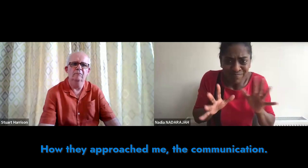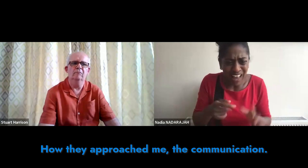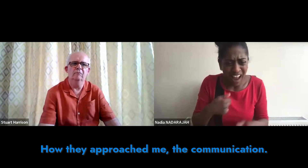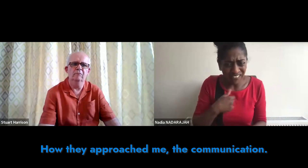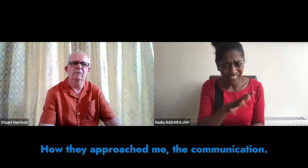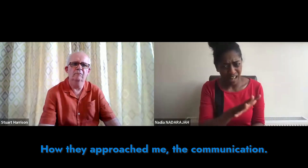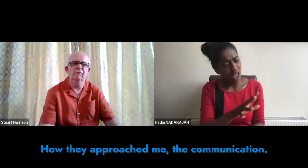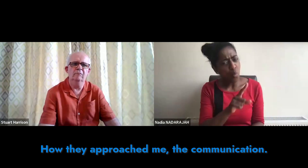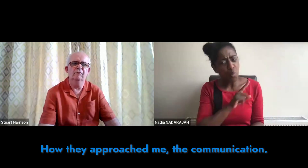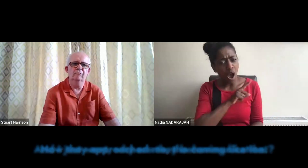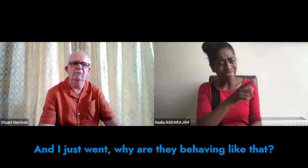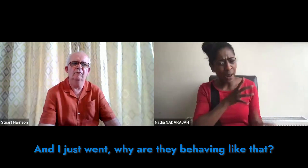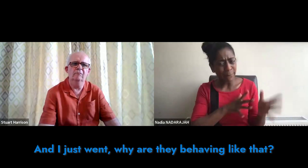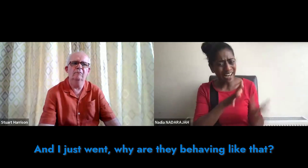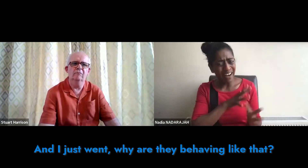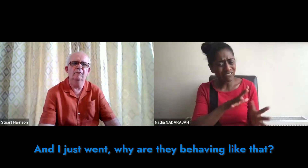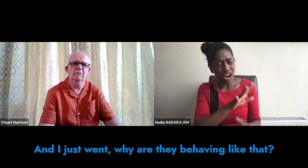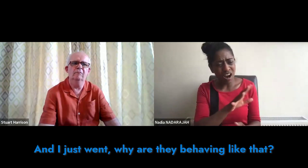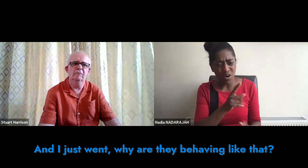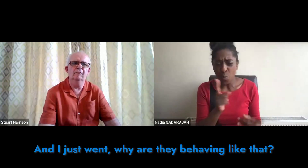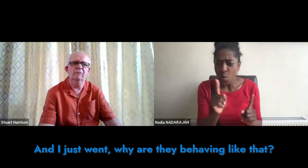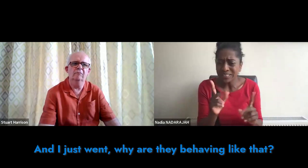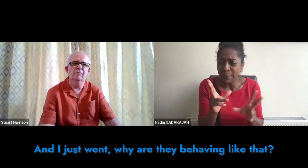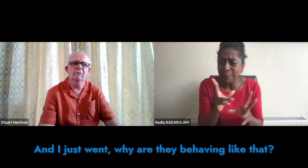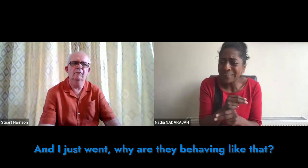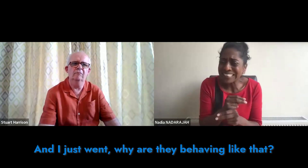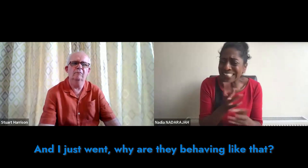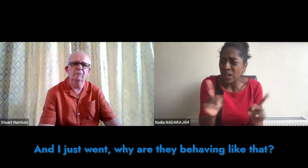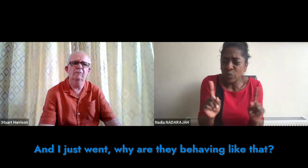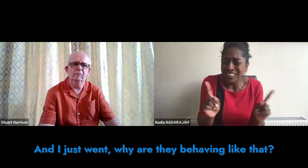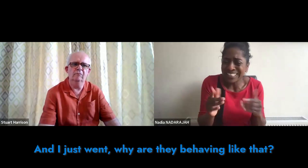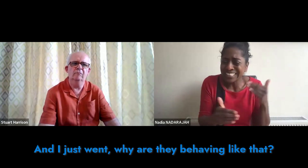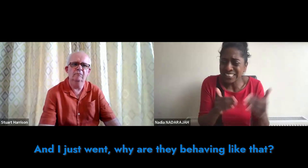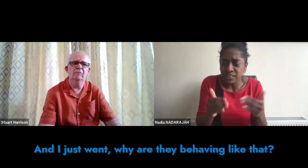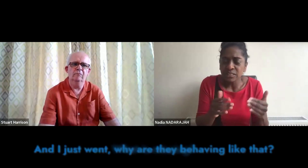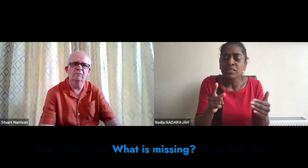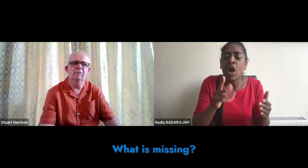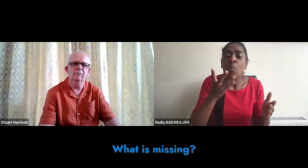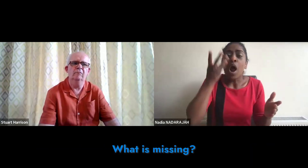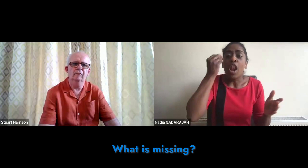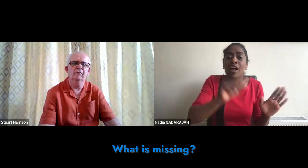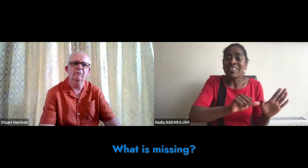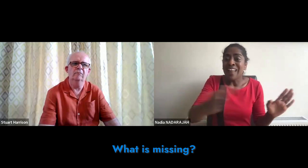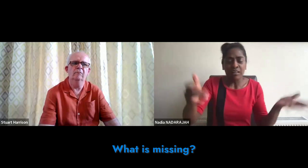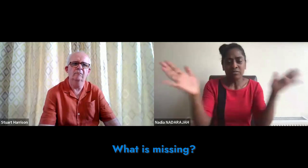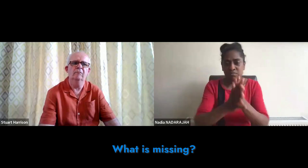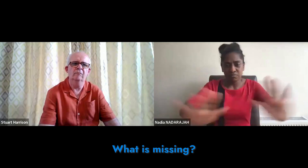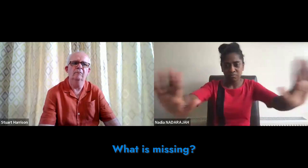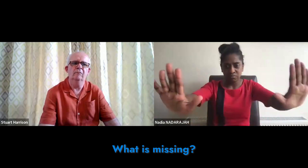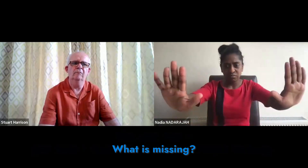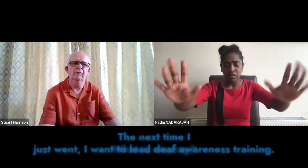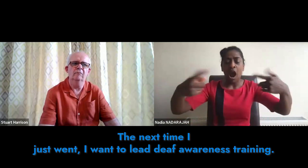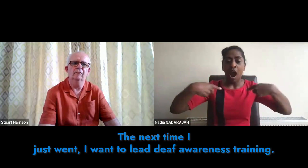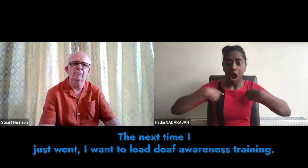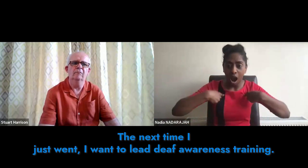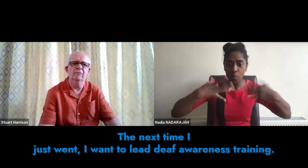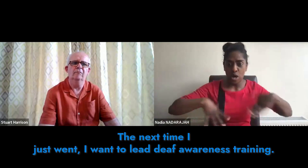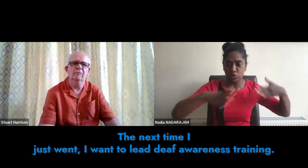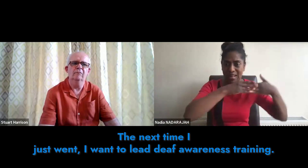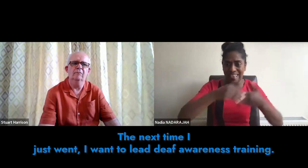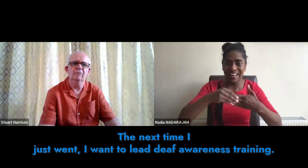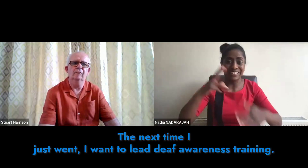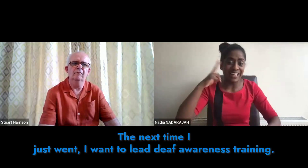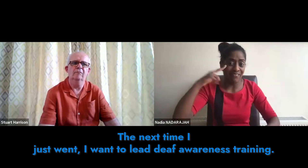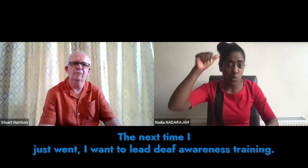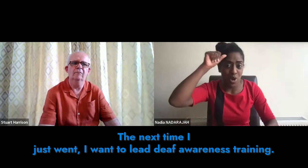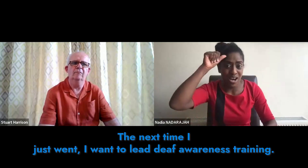me, the communication. And I just went, why are they behaving like that? What is missing? The